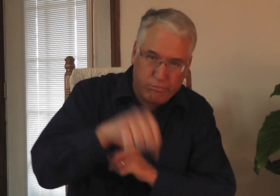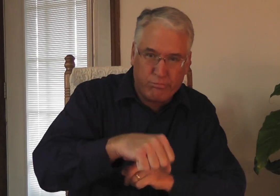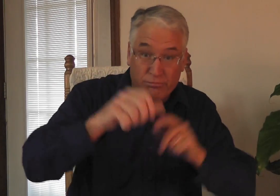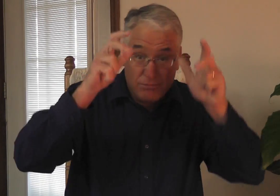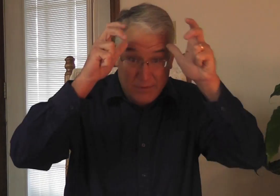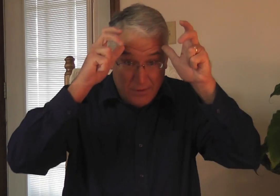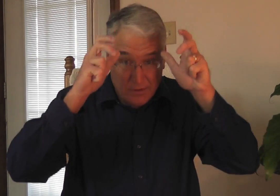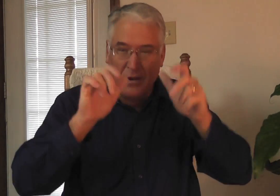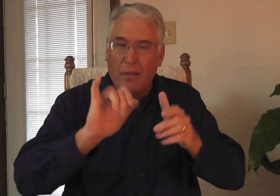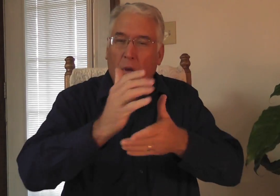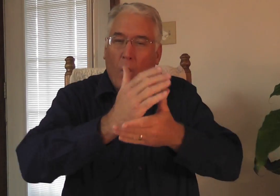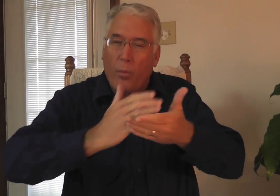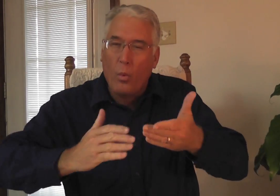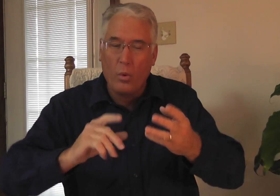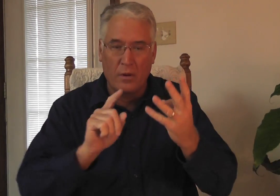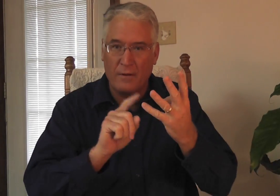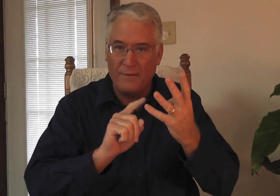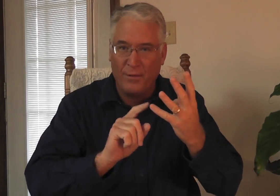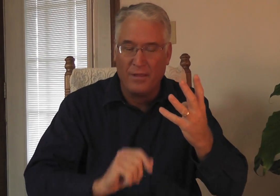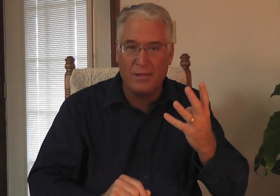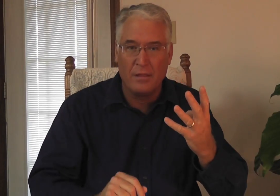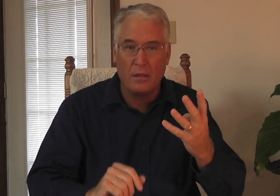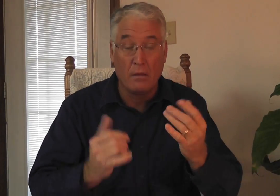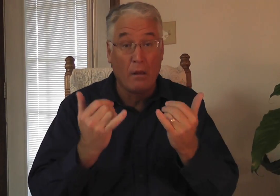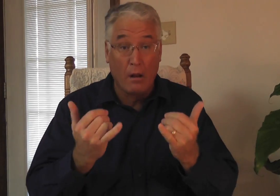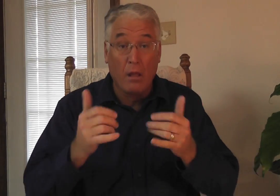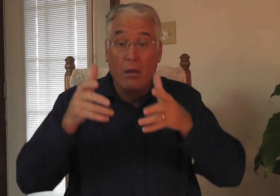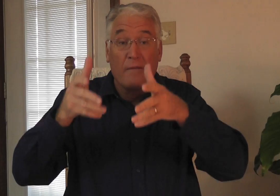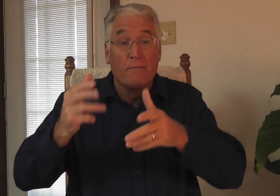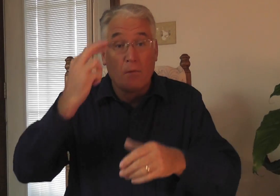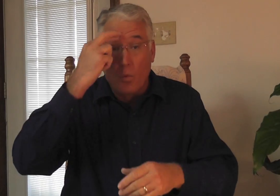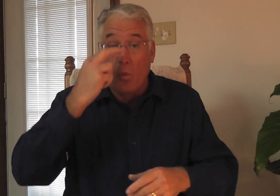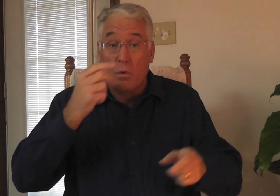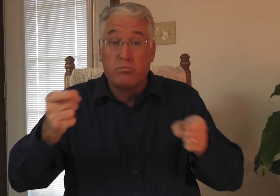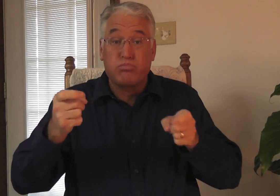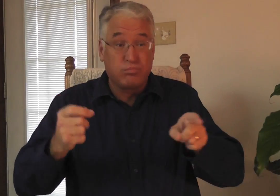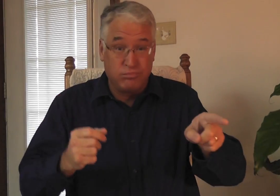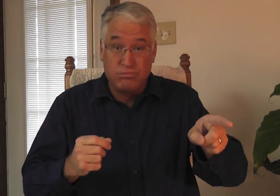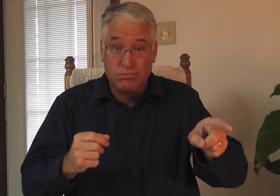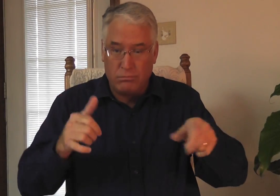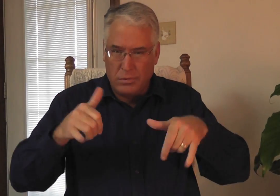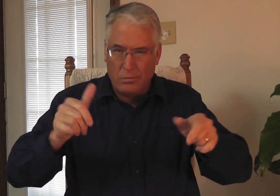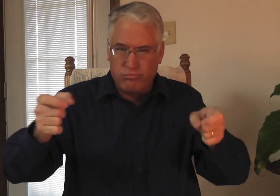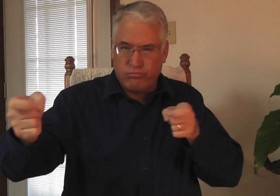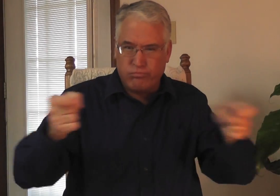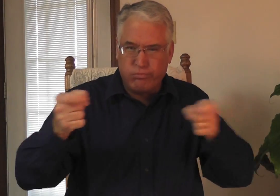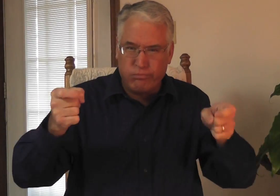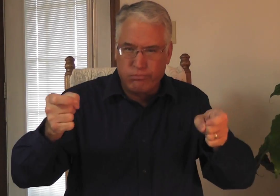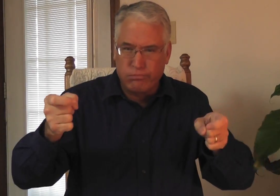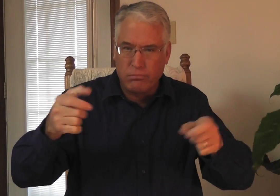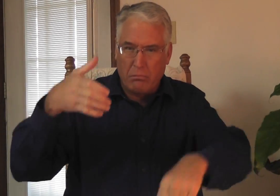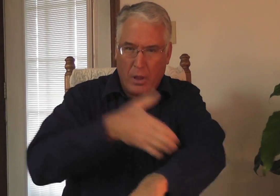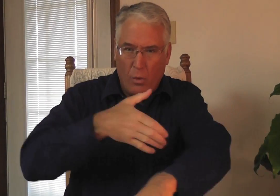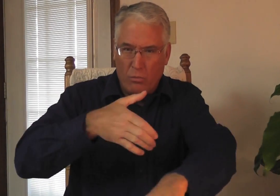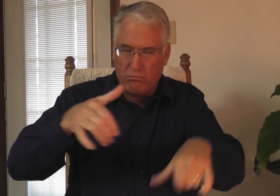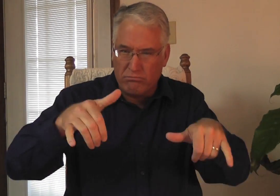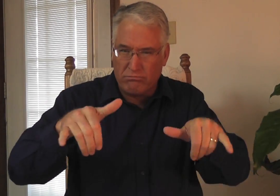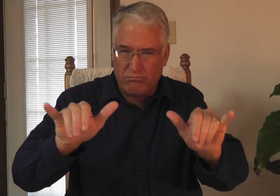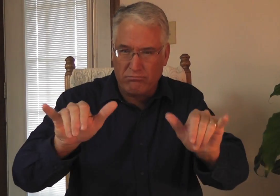Jesus conquered Satan, and that's part of the fourth beast. And now Rome? Were they continuing to rule and be powerful?